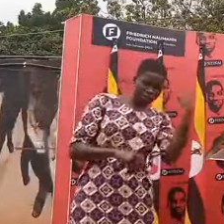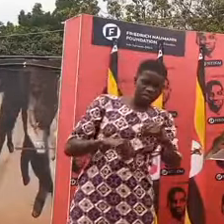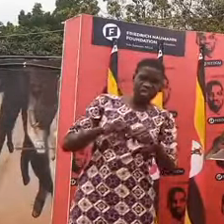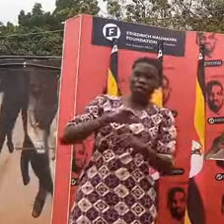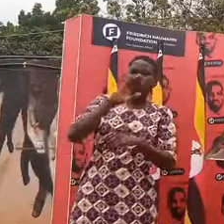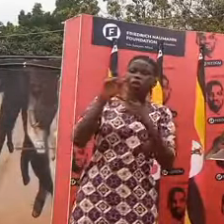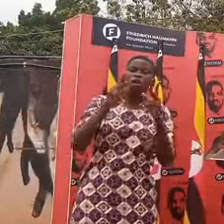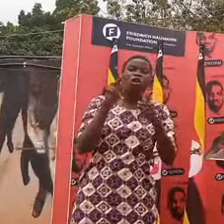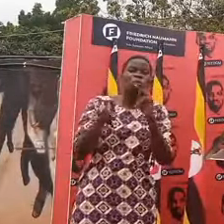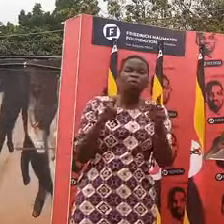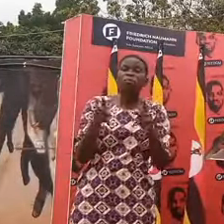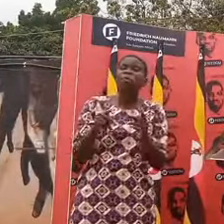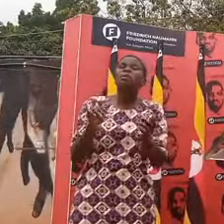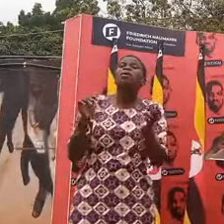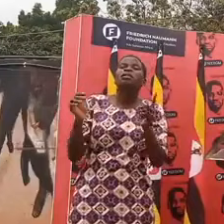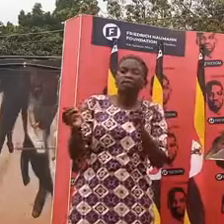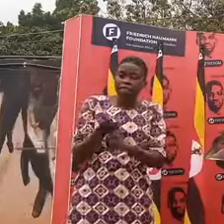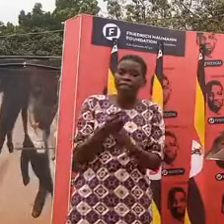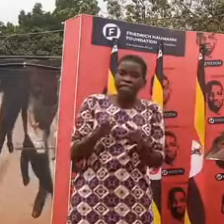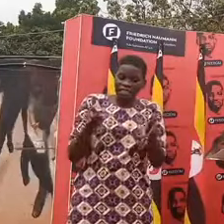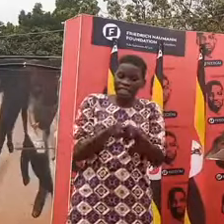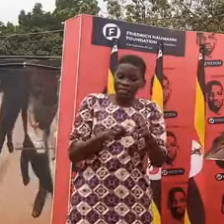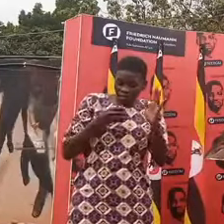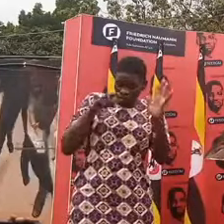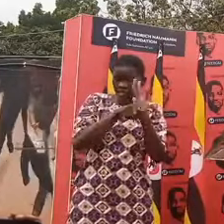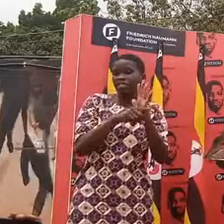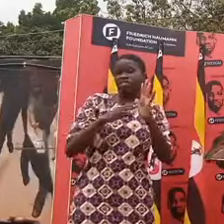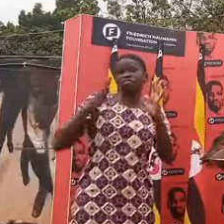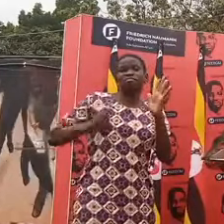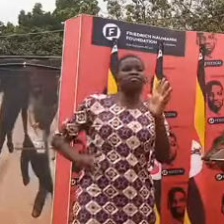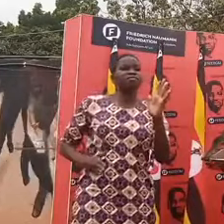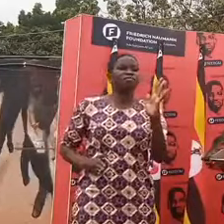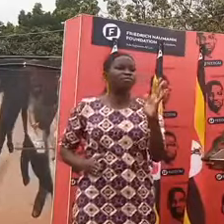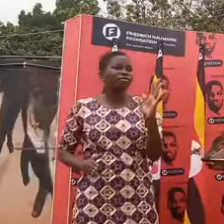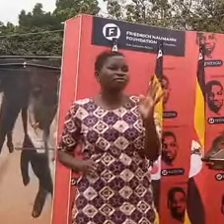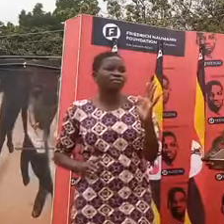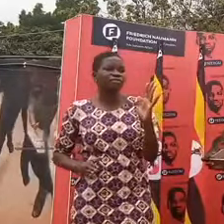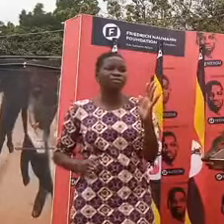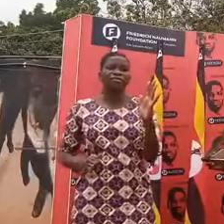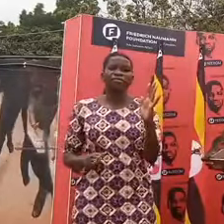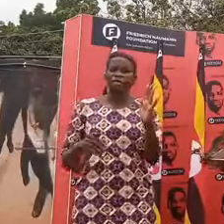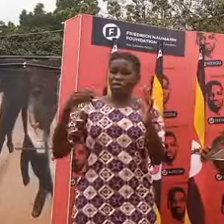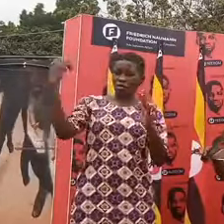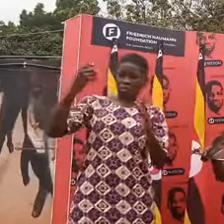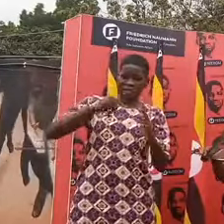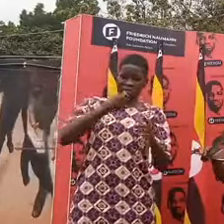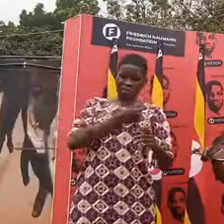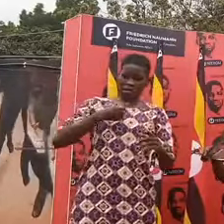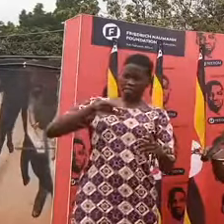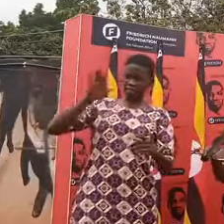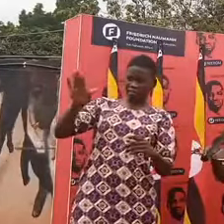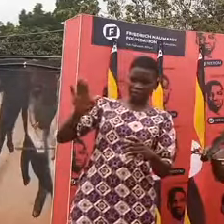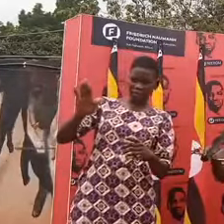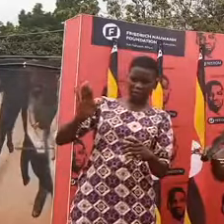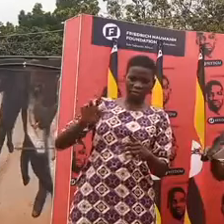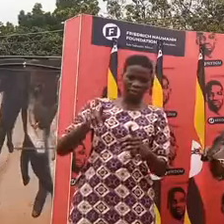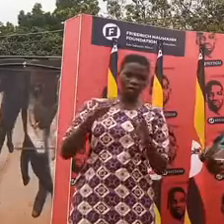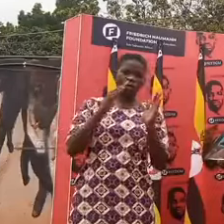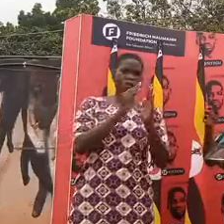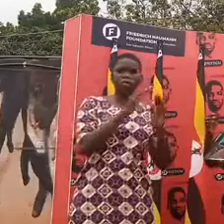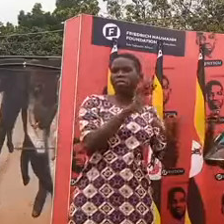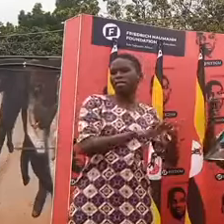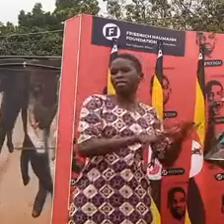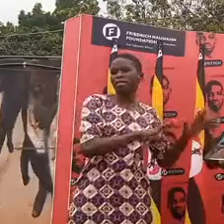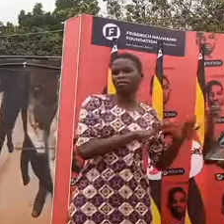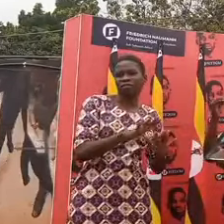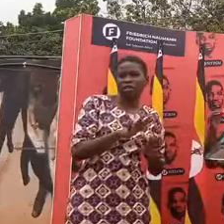and infected, including the police themselves. Everybody, including the military themselves. So we